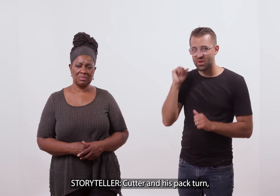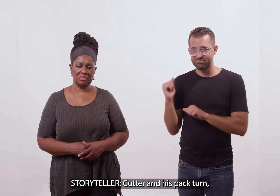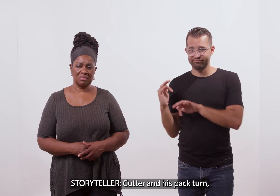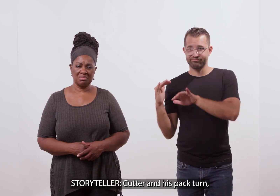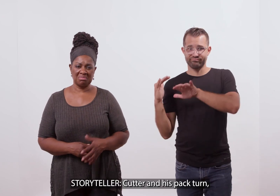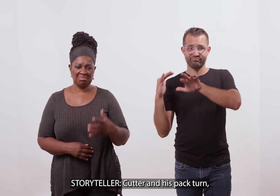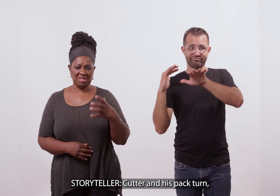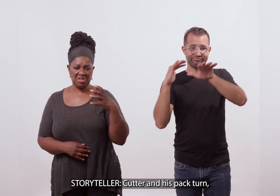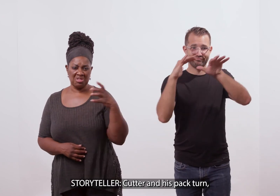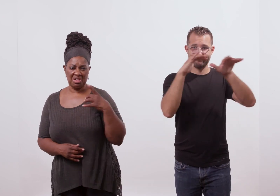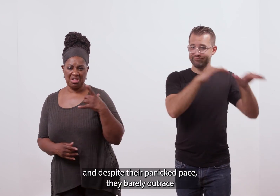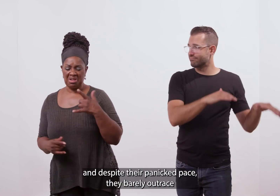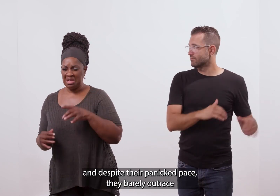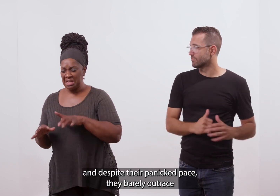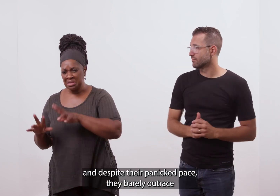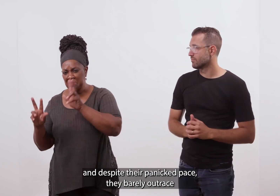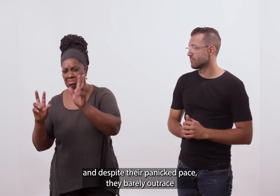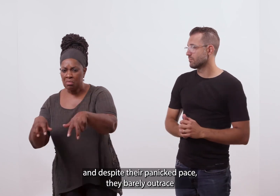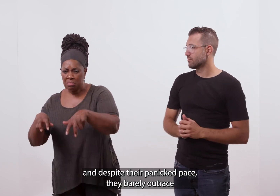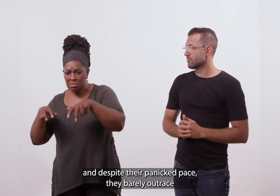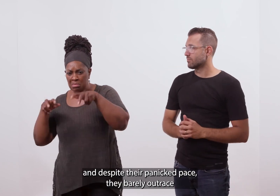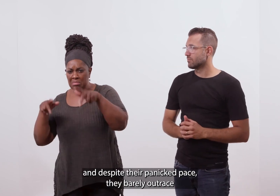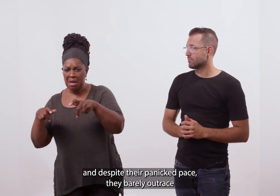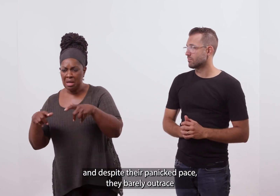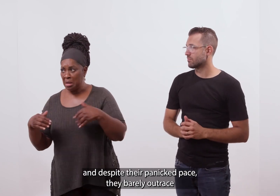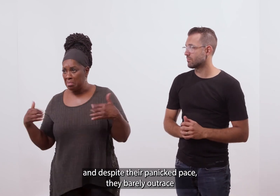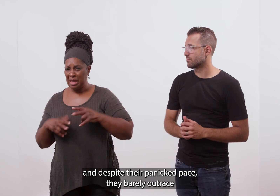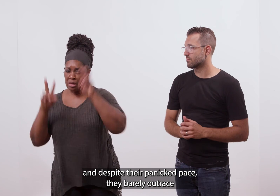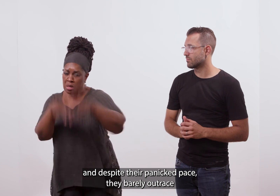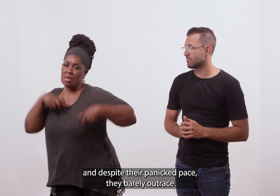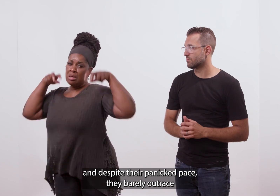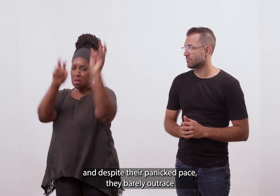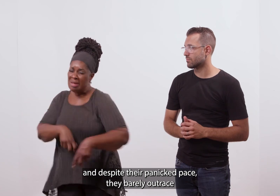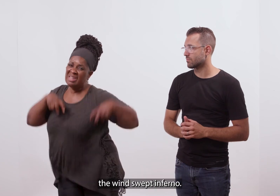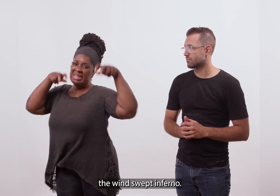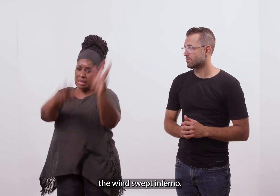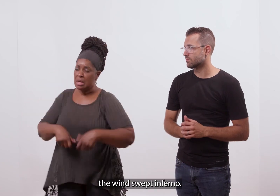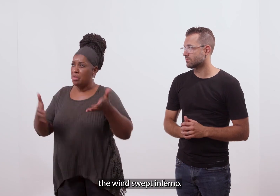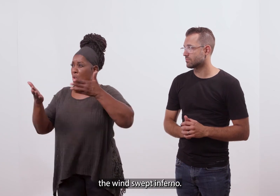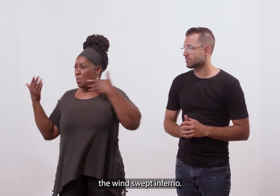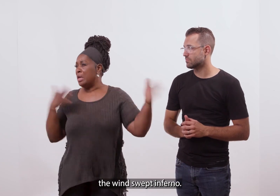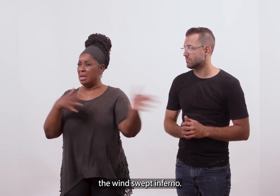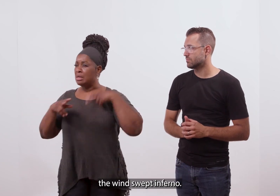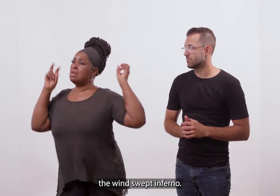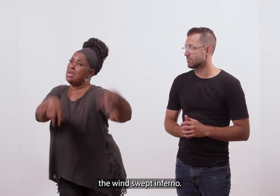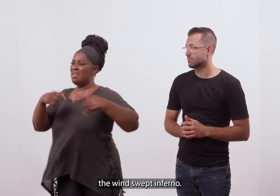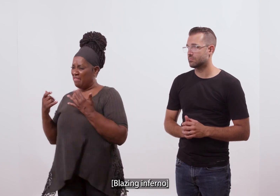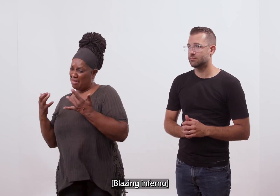Cutter and his pack turn, and despite their panicked pace, they barely outrace the wind-swept